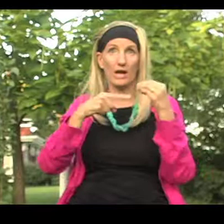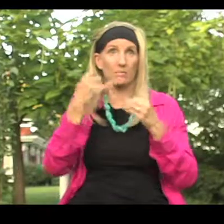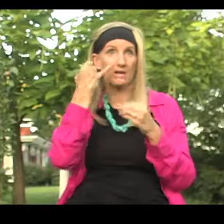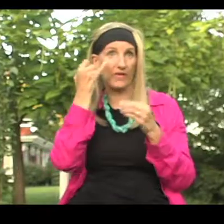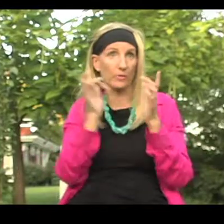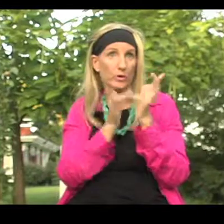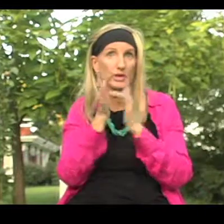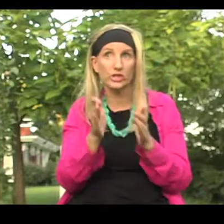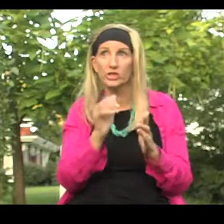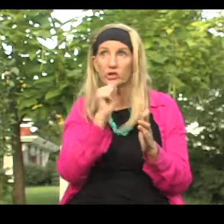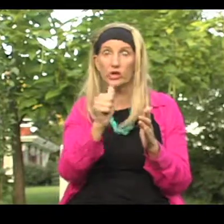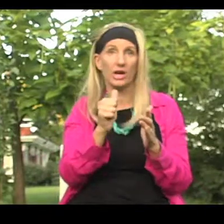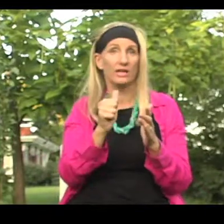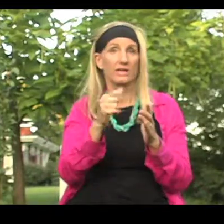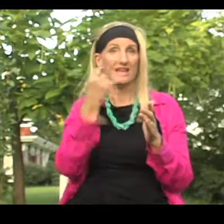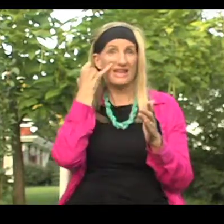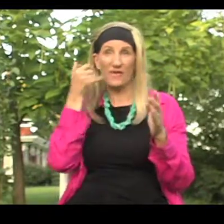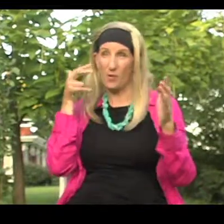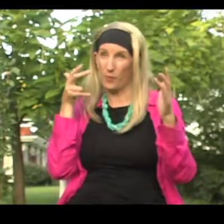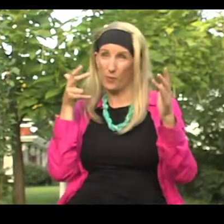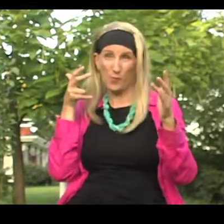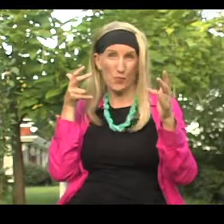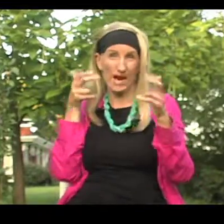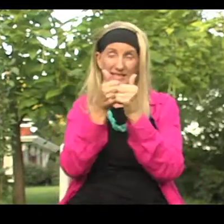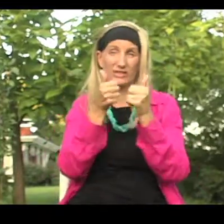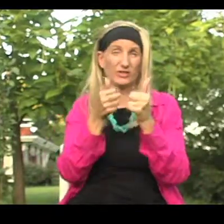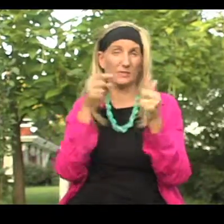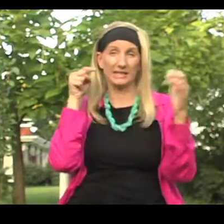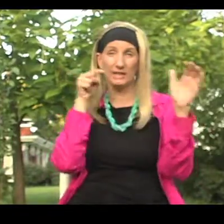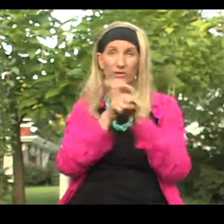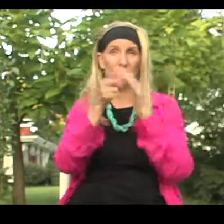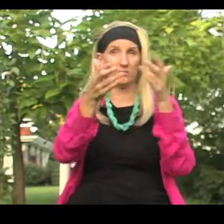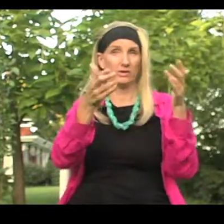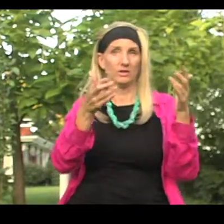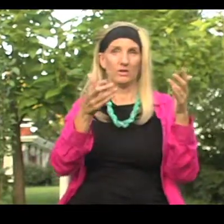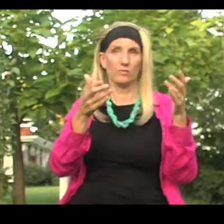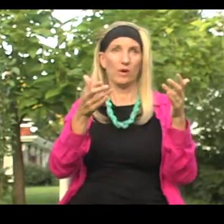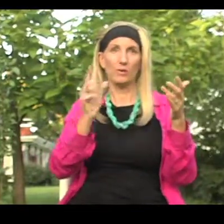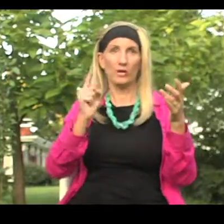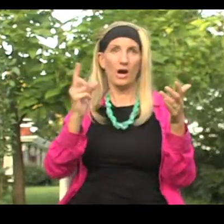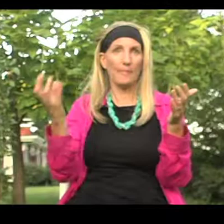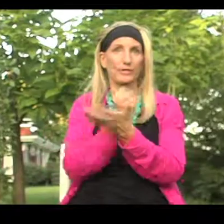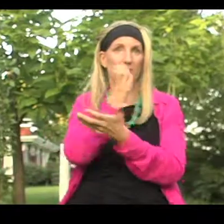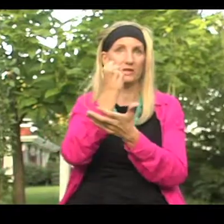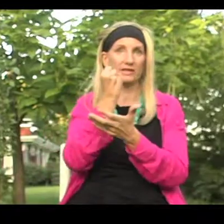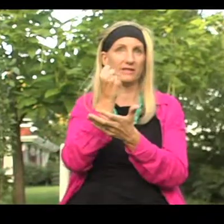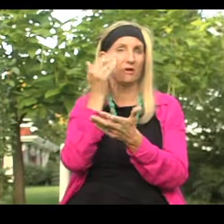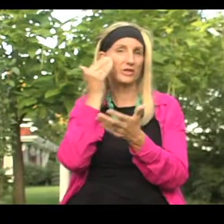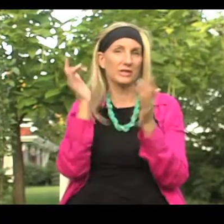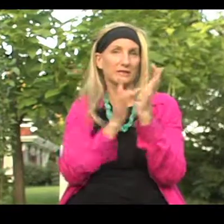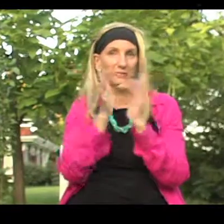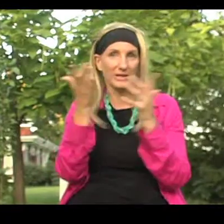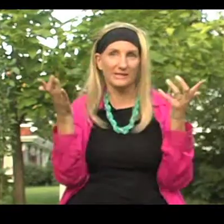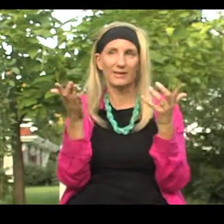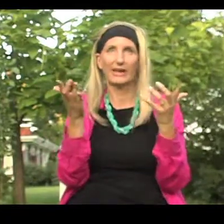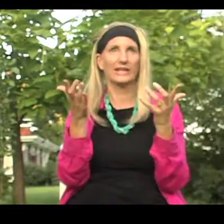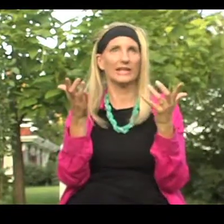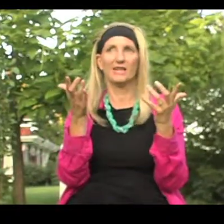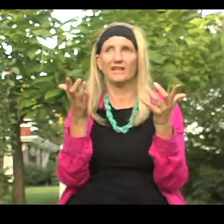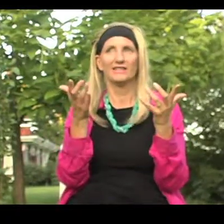me, if they were Christians or not. If I wrecked into them and killed them, where would their opportunity to know Jesus be? So I thought,